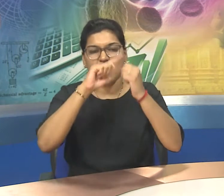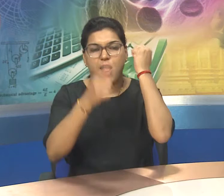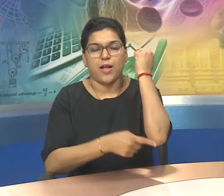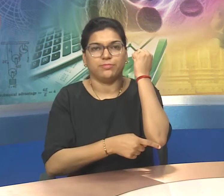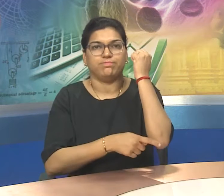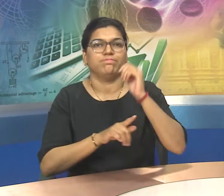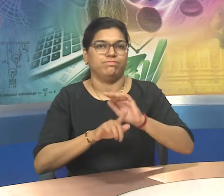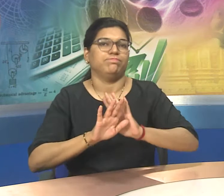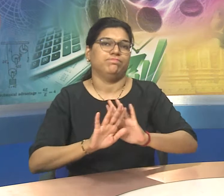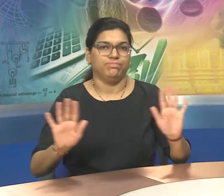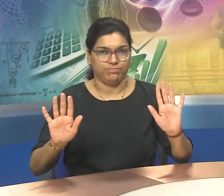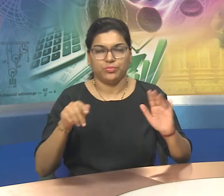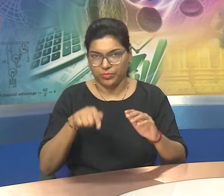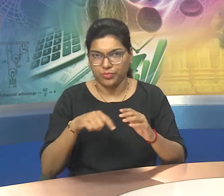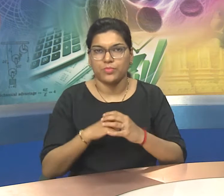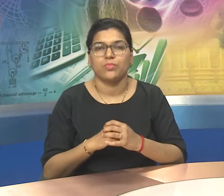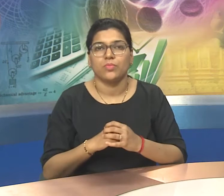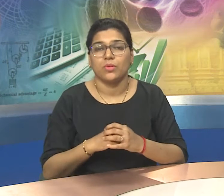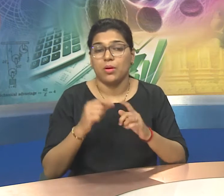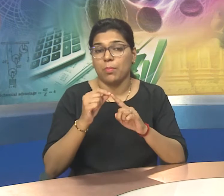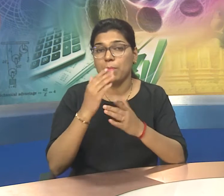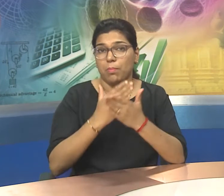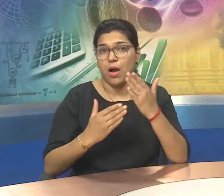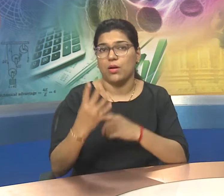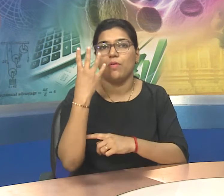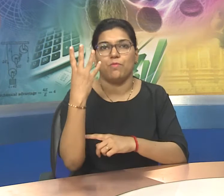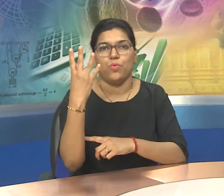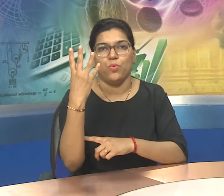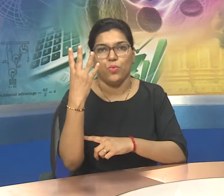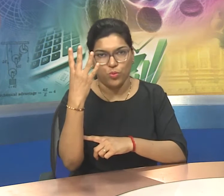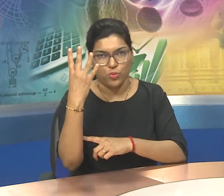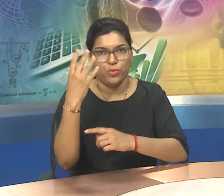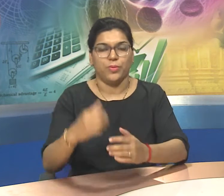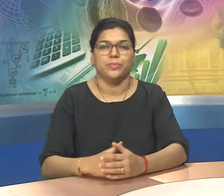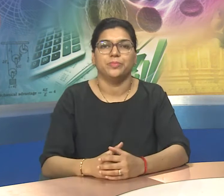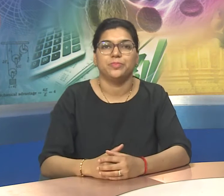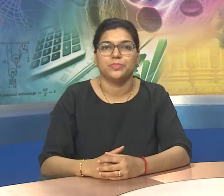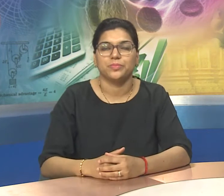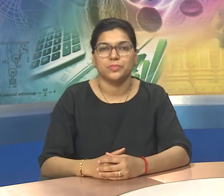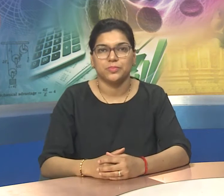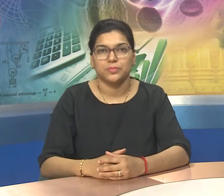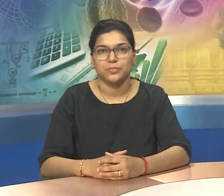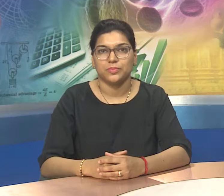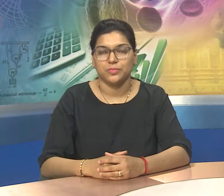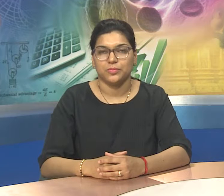screen also. Name of the lesson is The Last Stone Mason. This is video's part